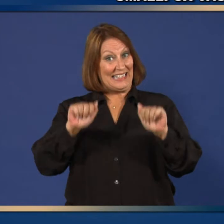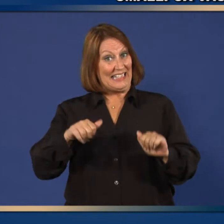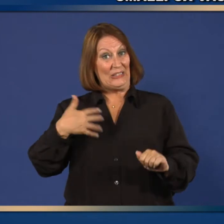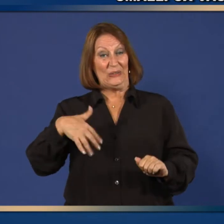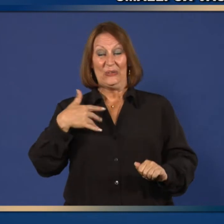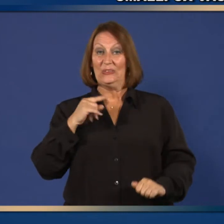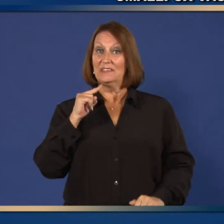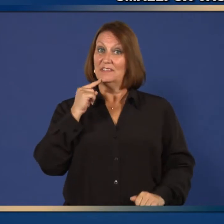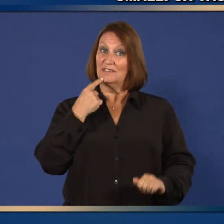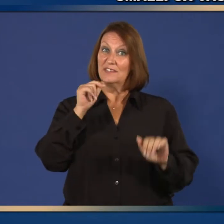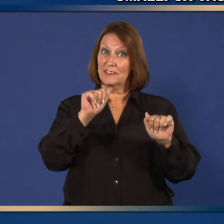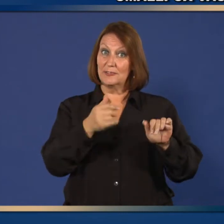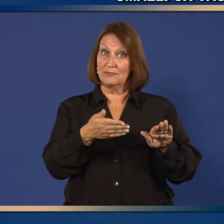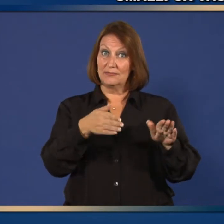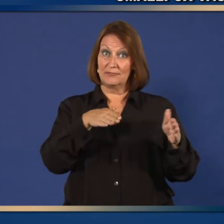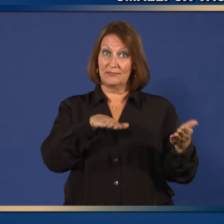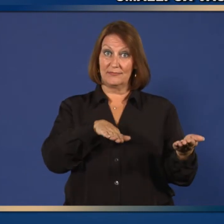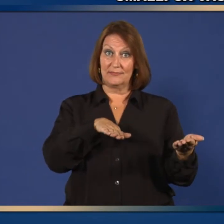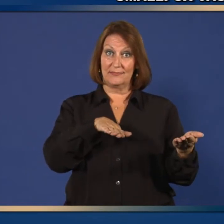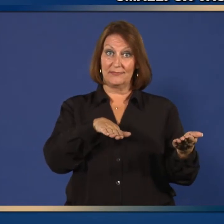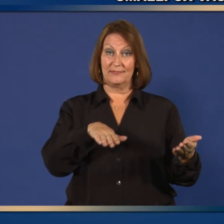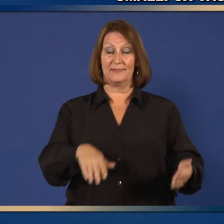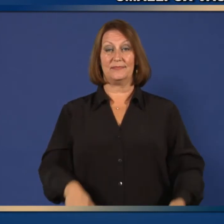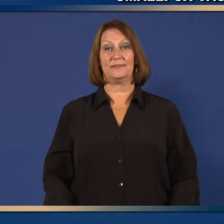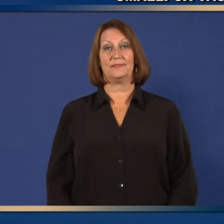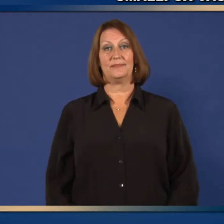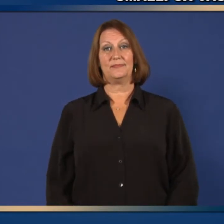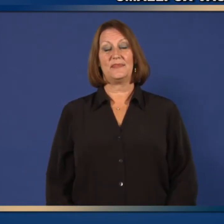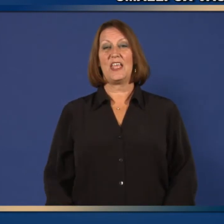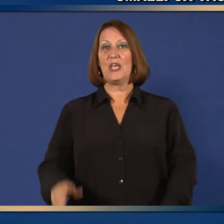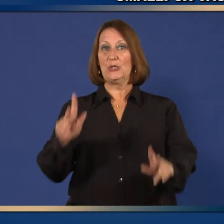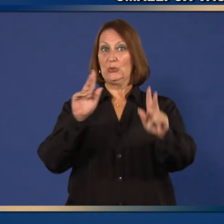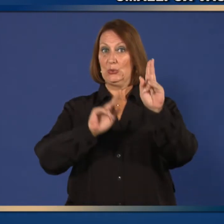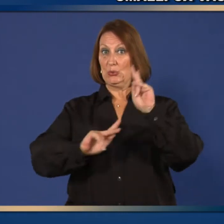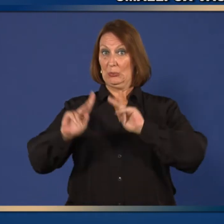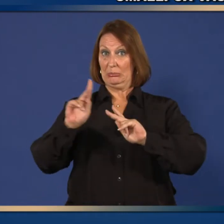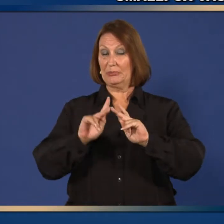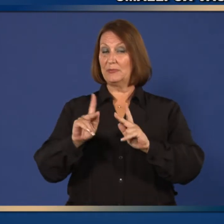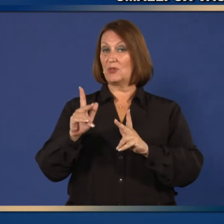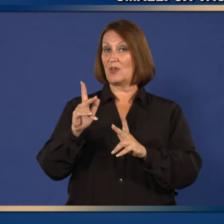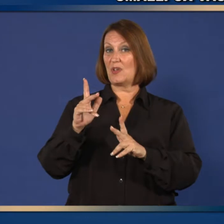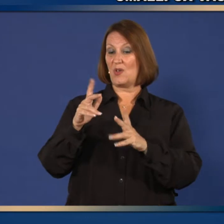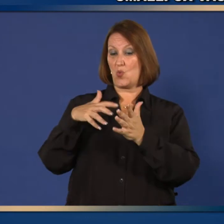Anyone with a weakened immune system should not get the smallpox vaccine,